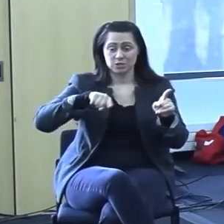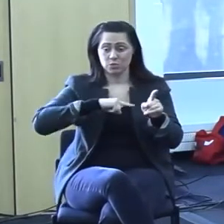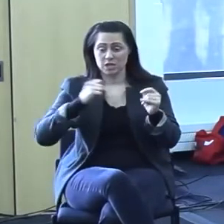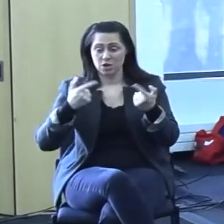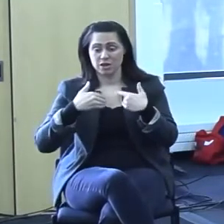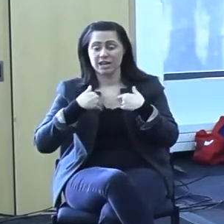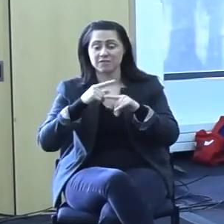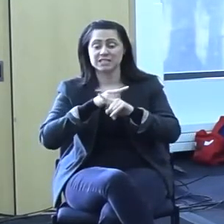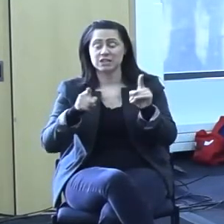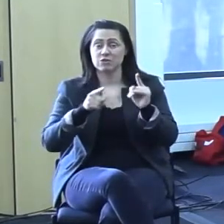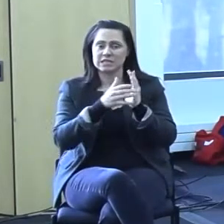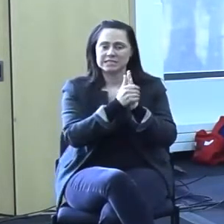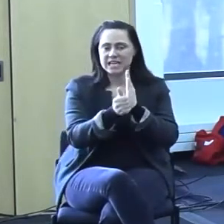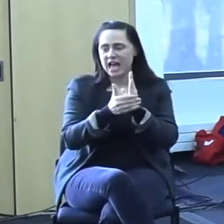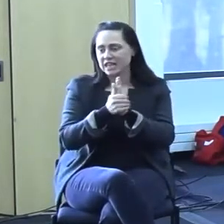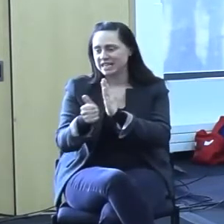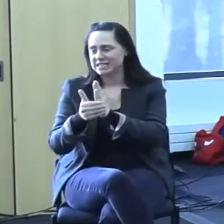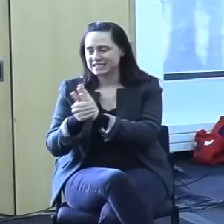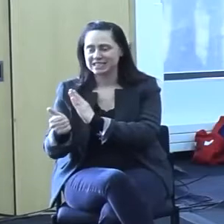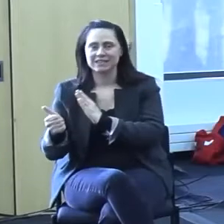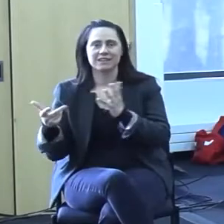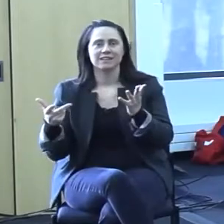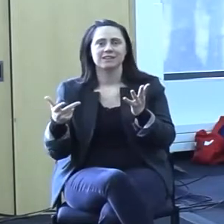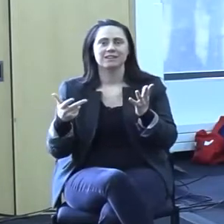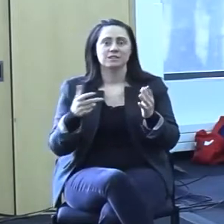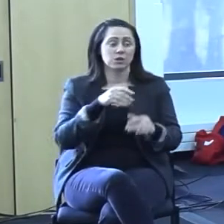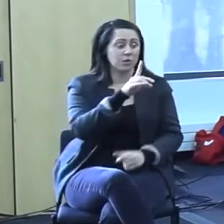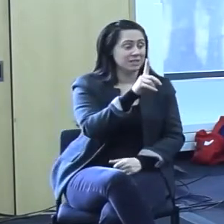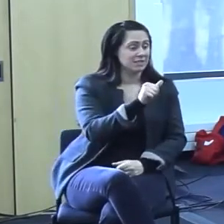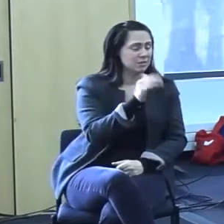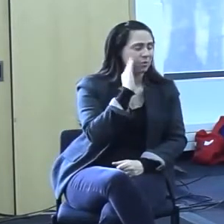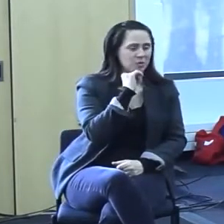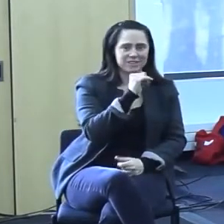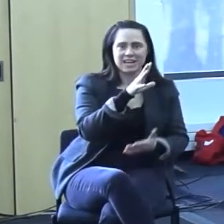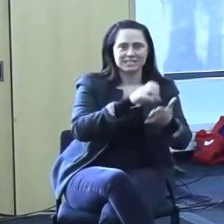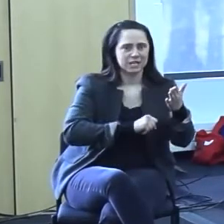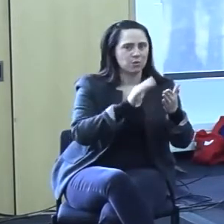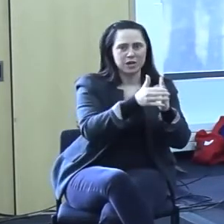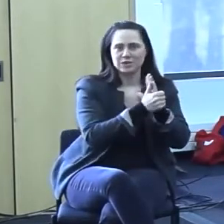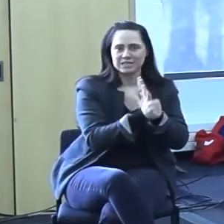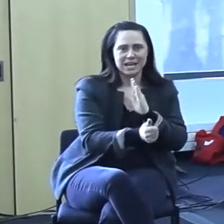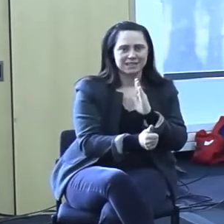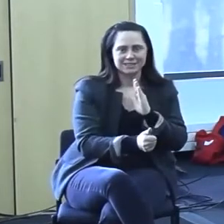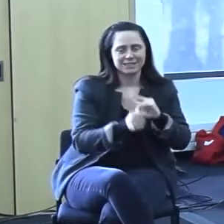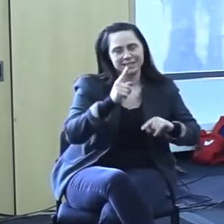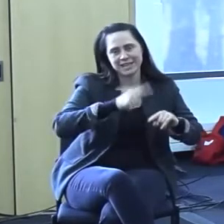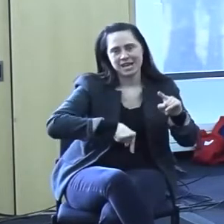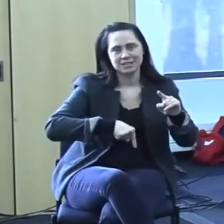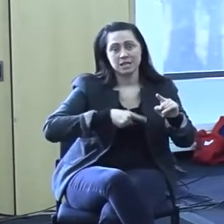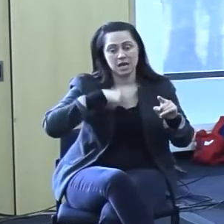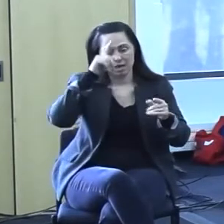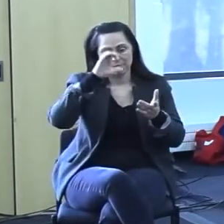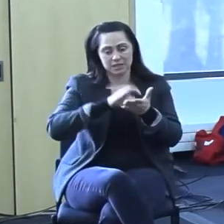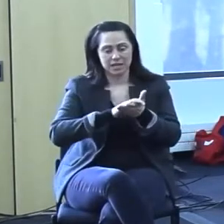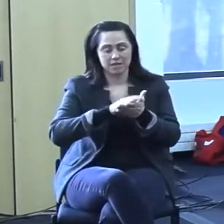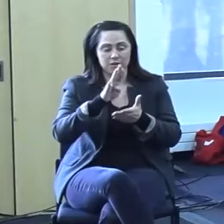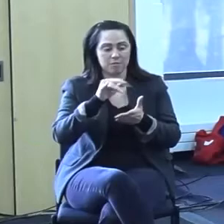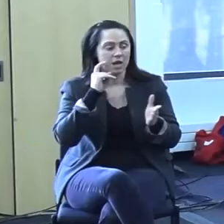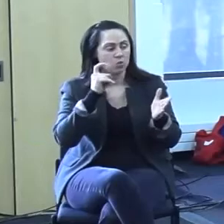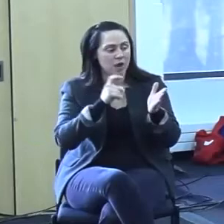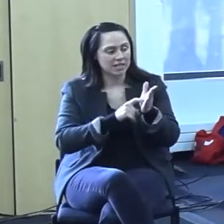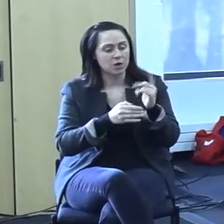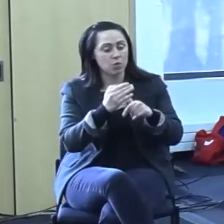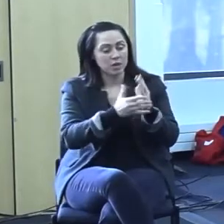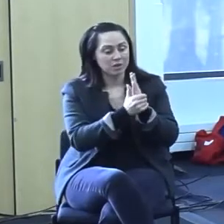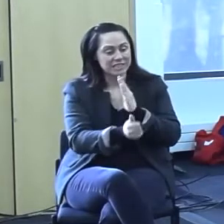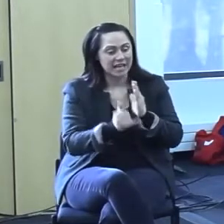have different talents. So that disability is not going to take away your talent. And I believe by recognizing what